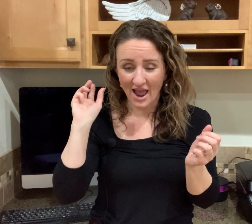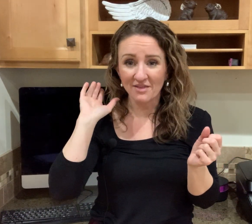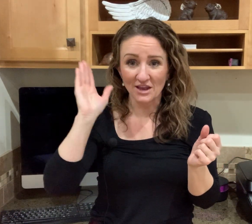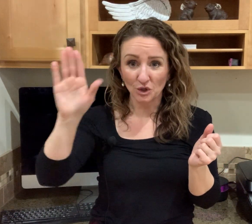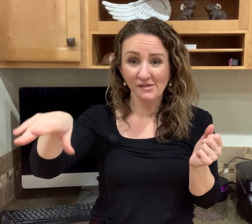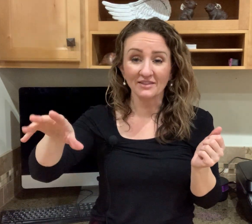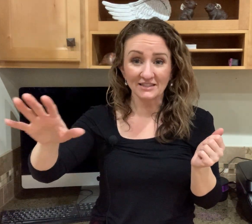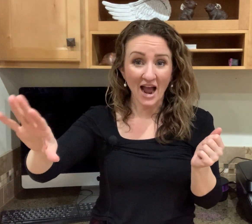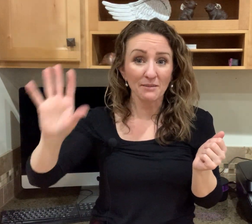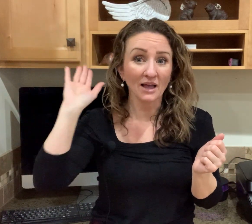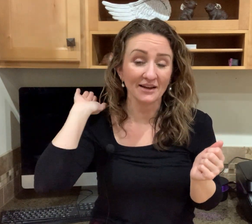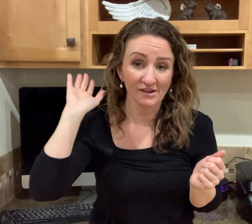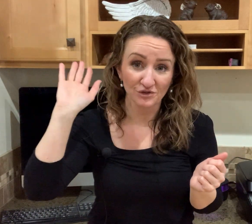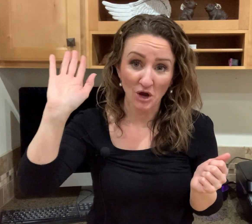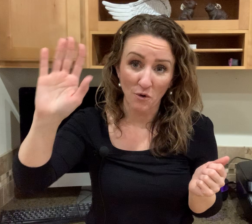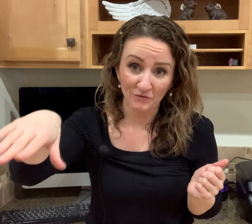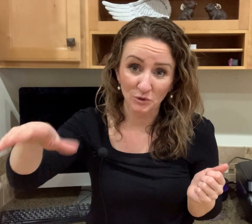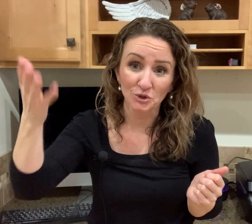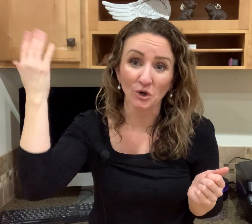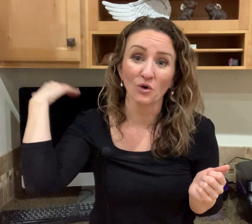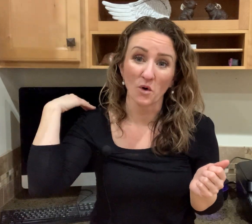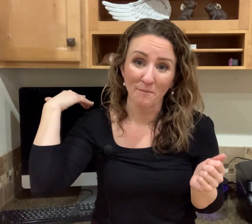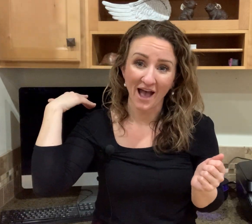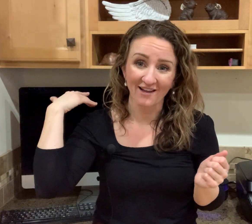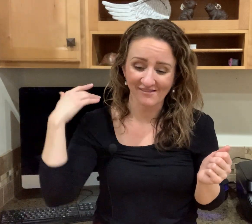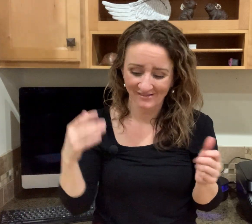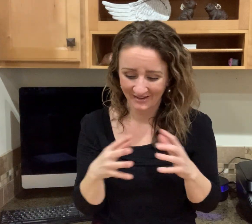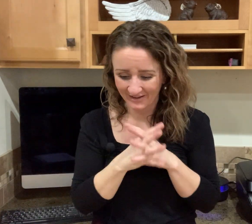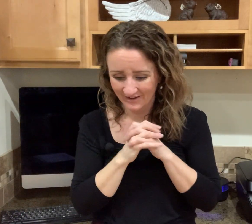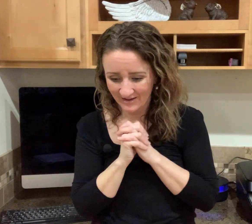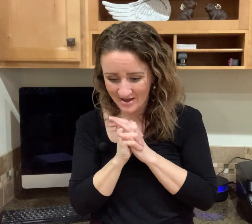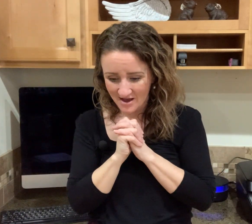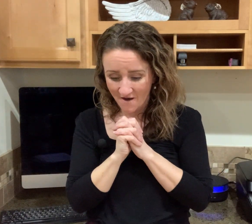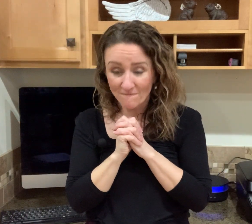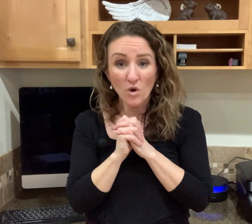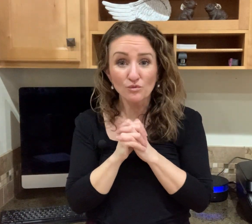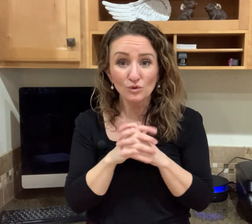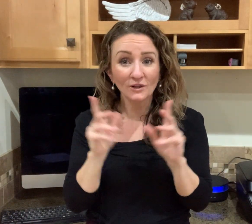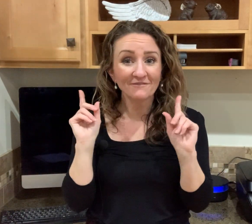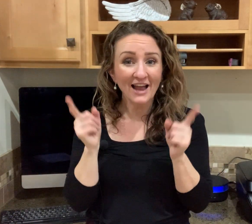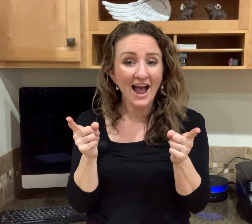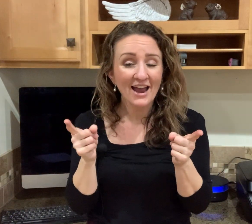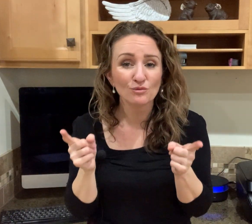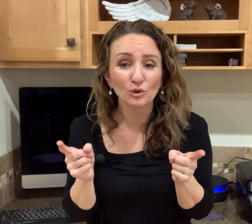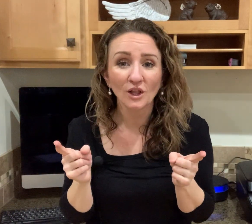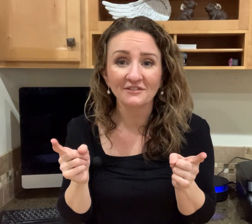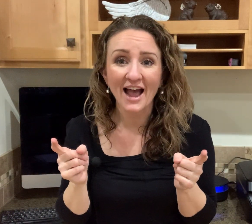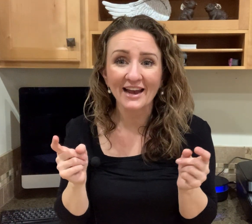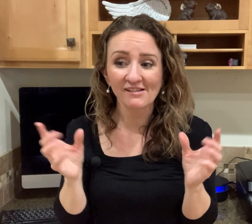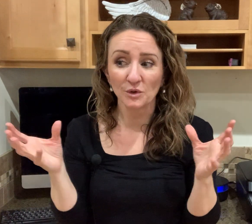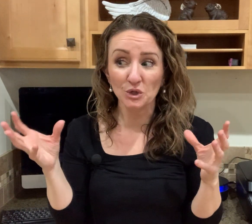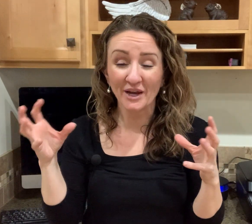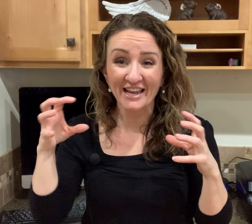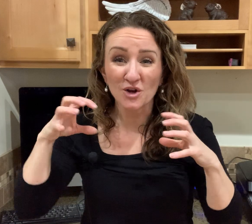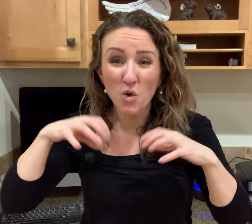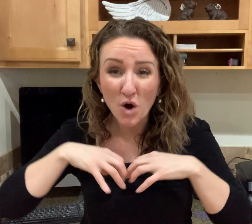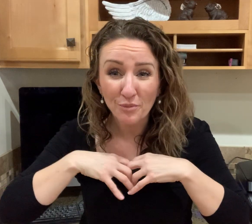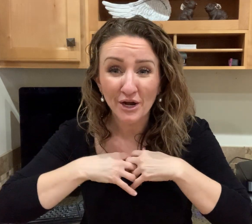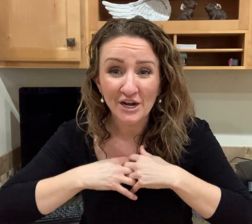then using the timeline to show future or past. For rule of 9 is when you can incorporate a